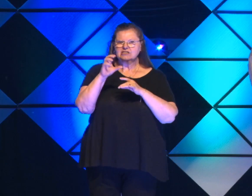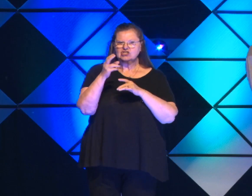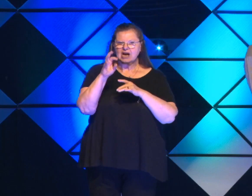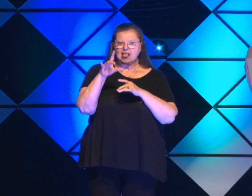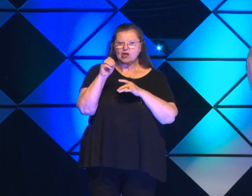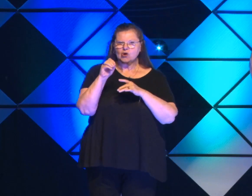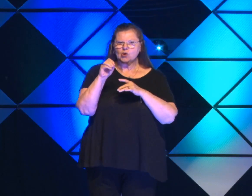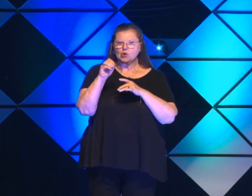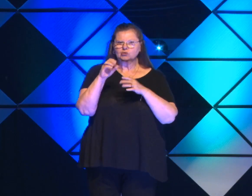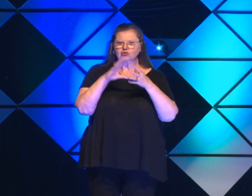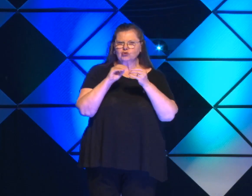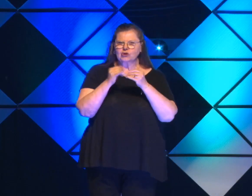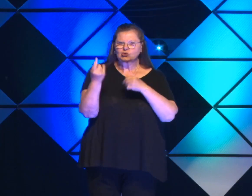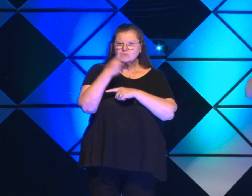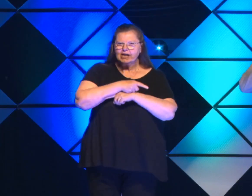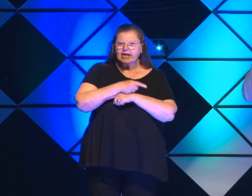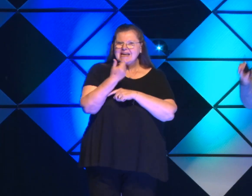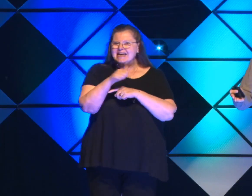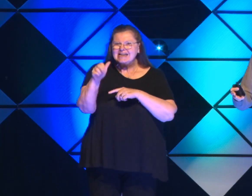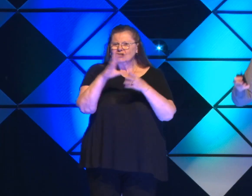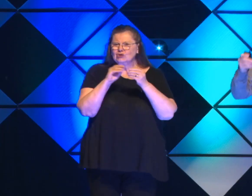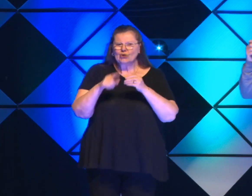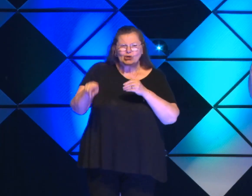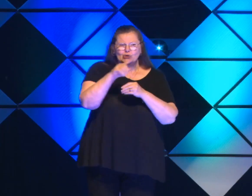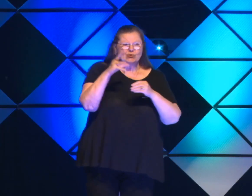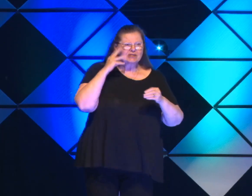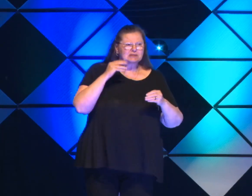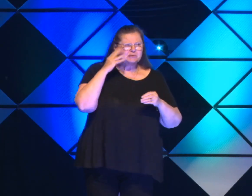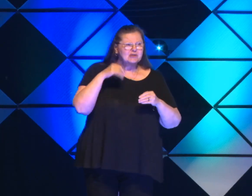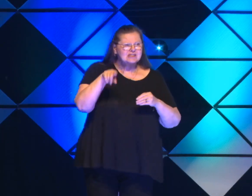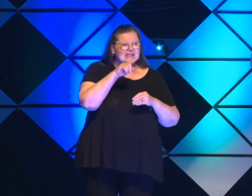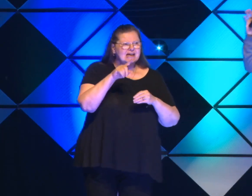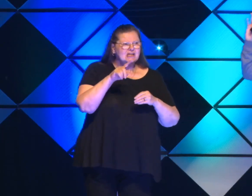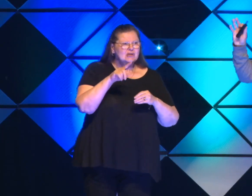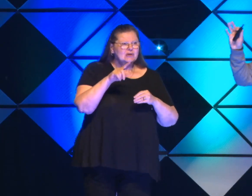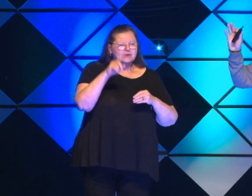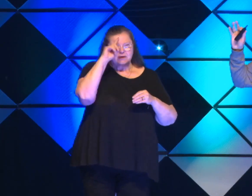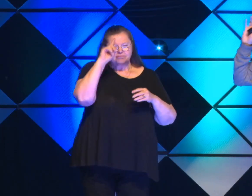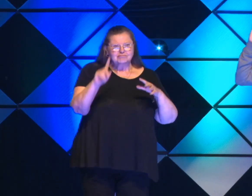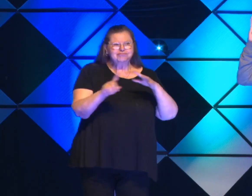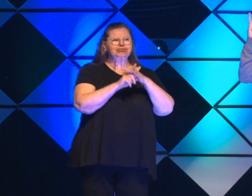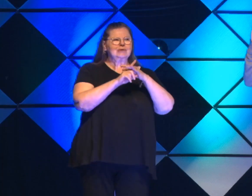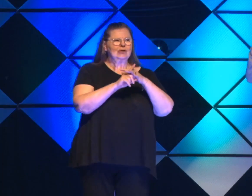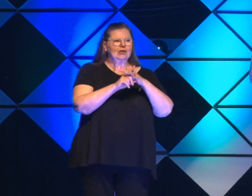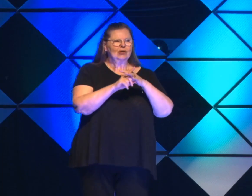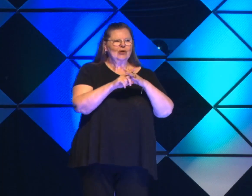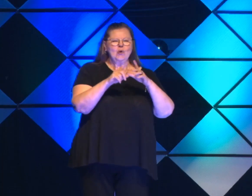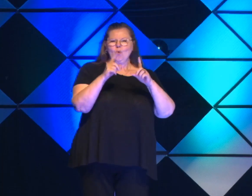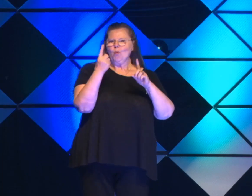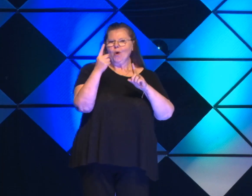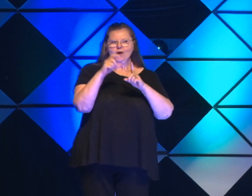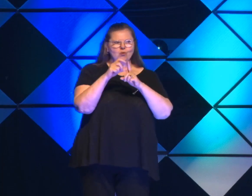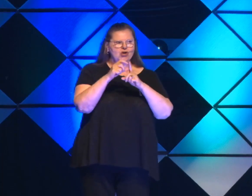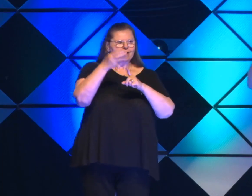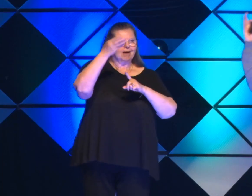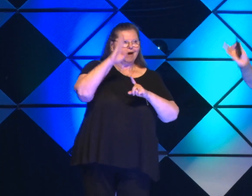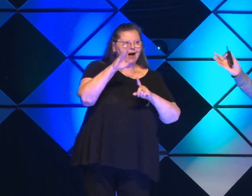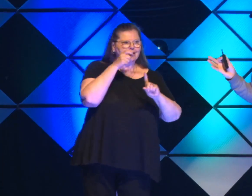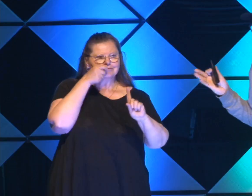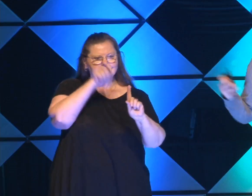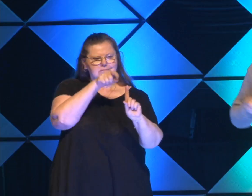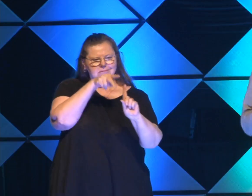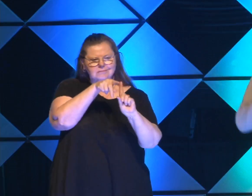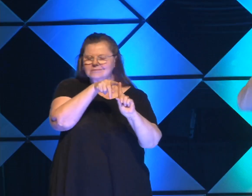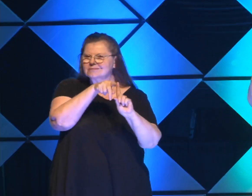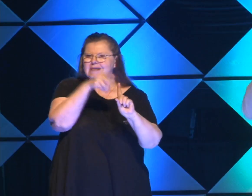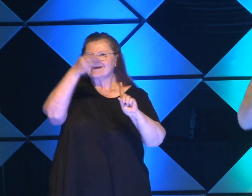have a story like that of anything in your life, your experience, that you can only explain with the word God? Right? Like whatever we mean